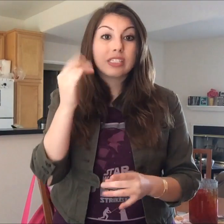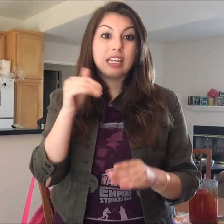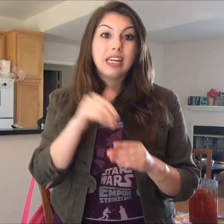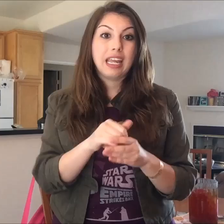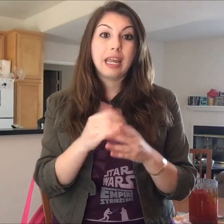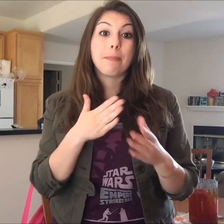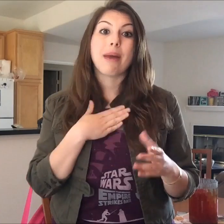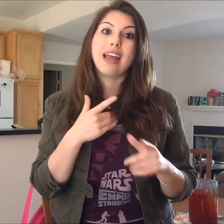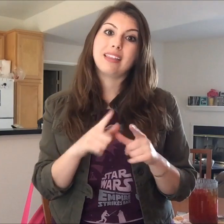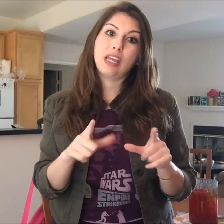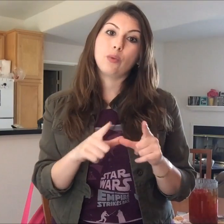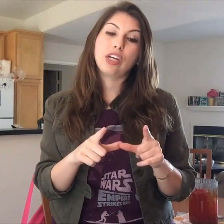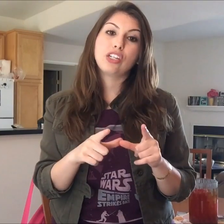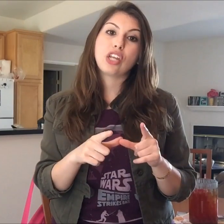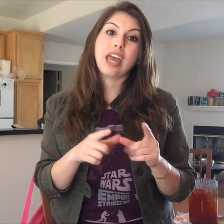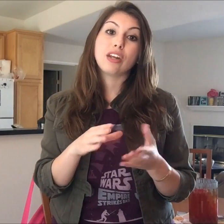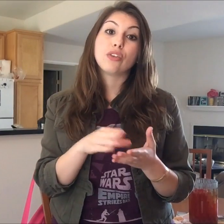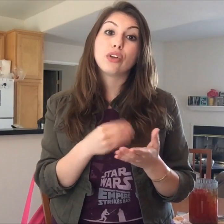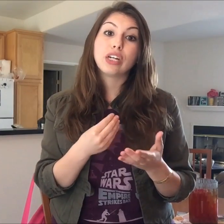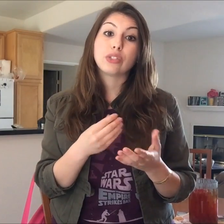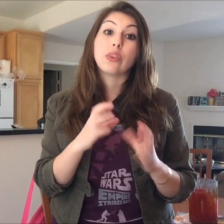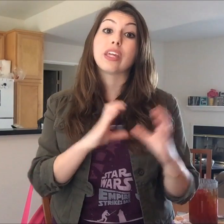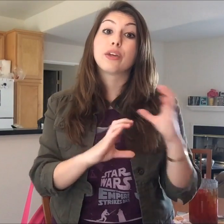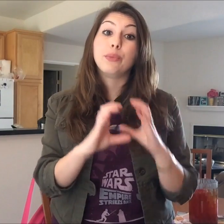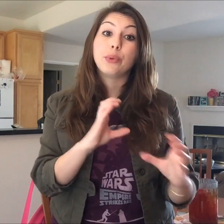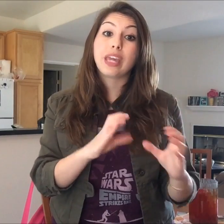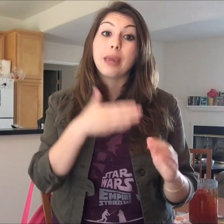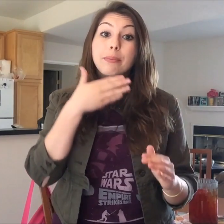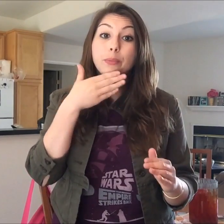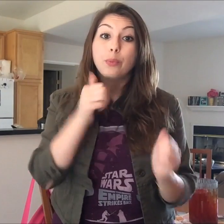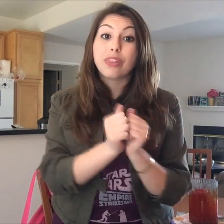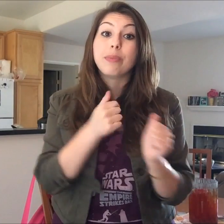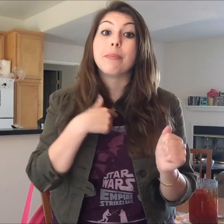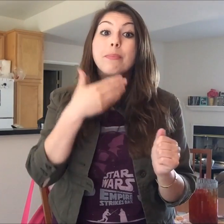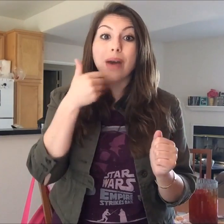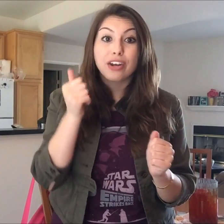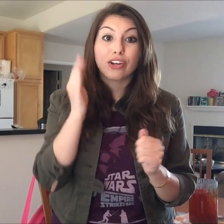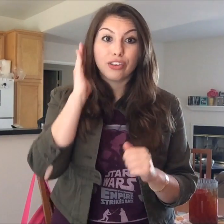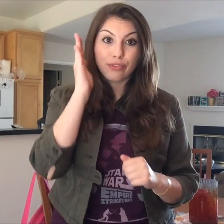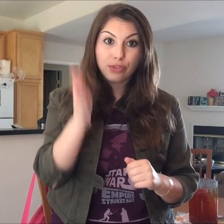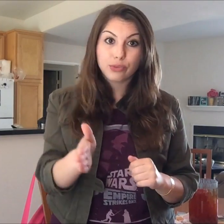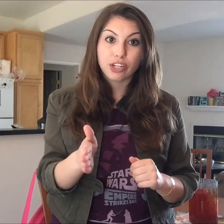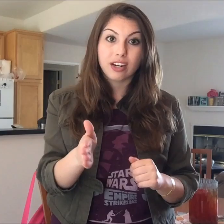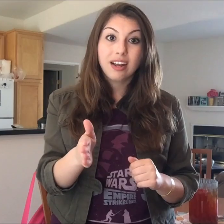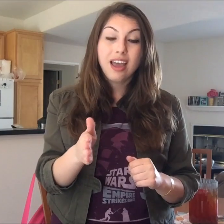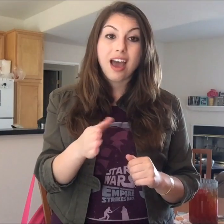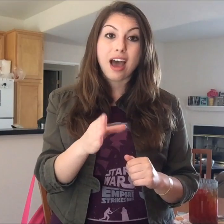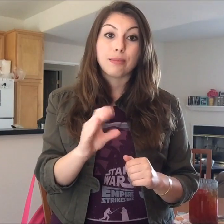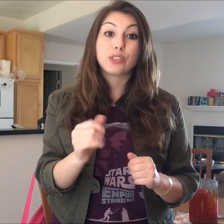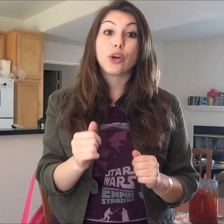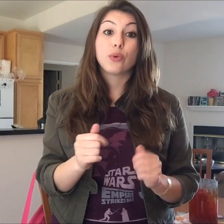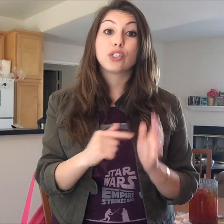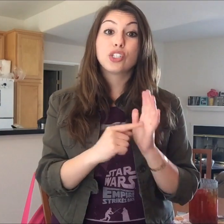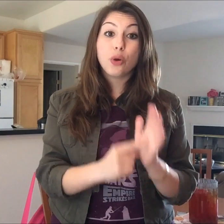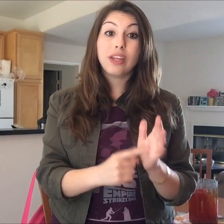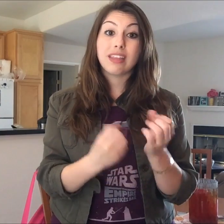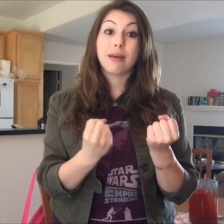interested in my language and learn it so they can communicate with me better in the future. So showing them